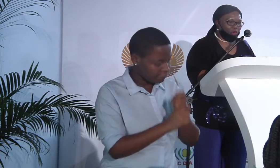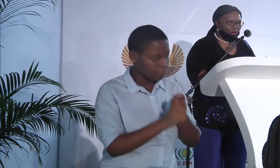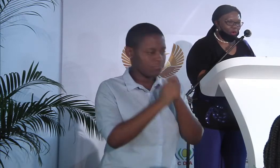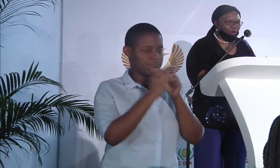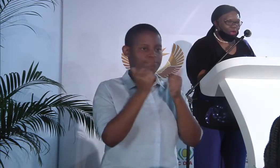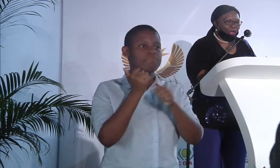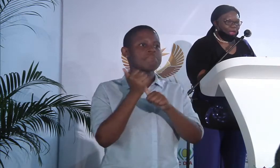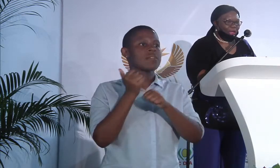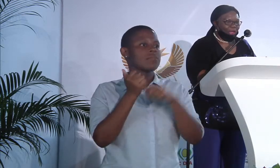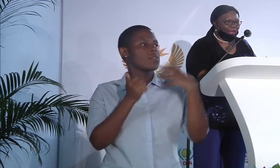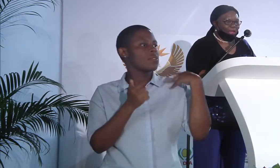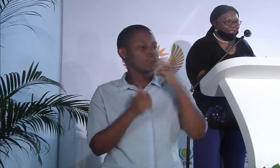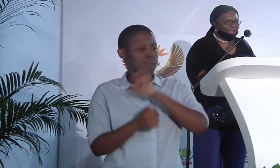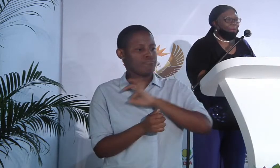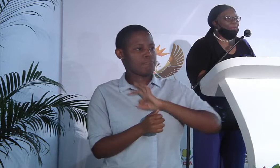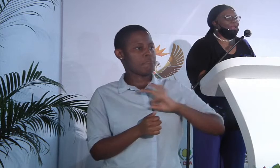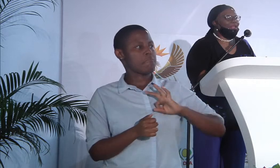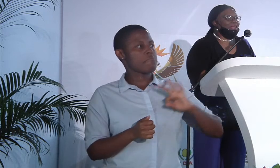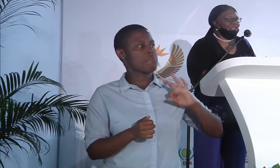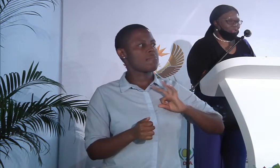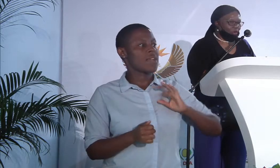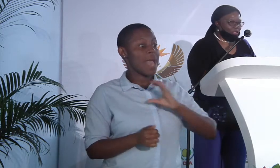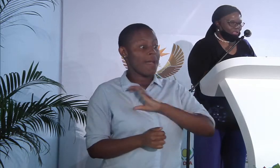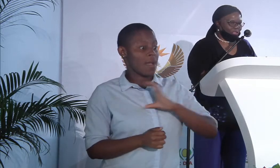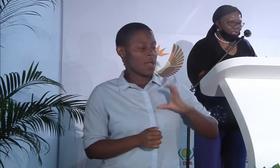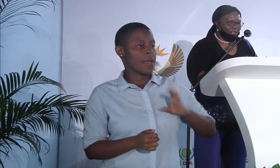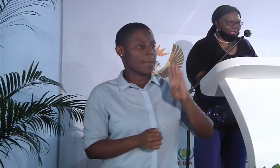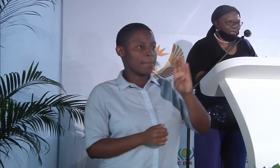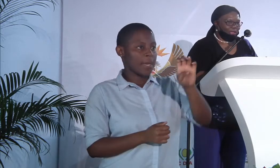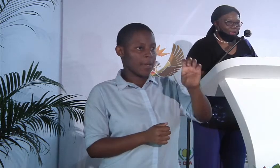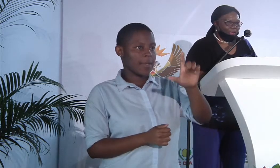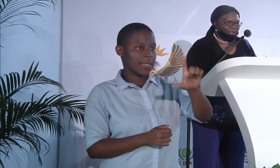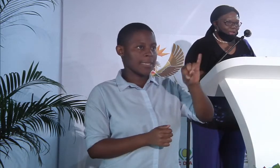Metro, Councillor Belinda Scott,